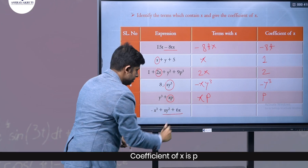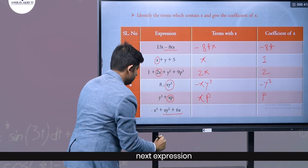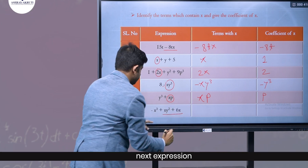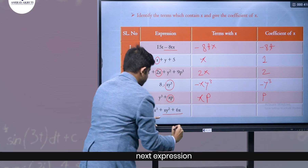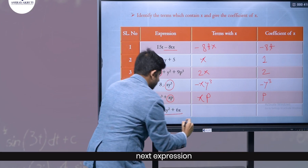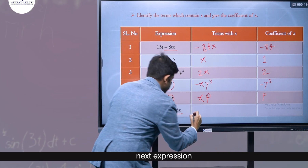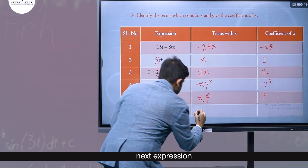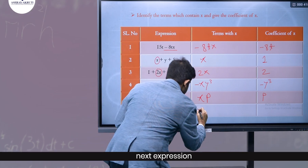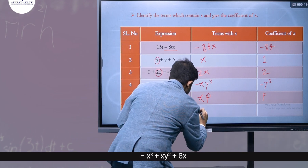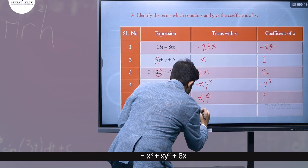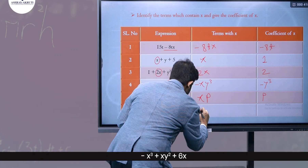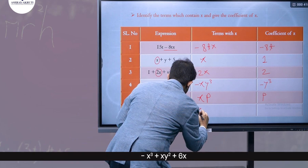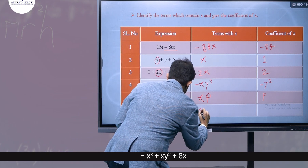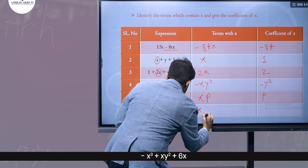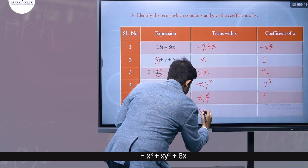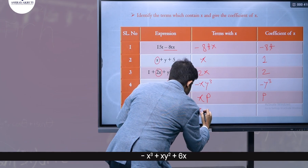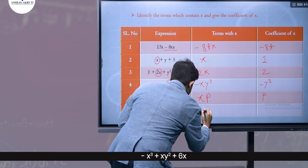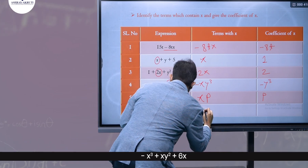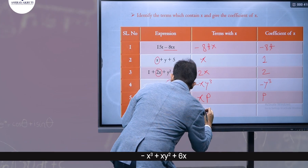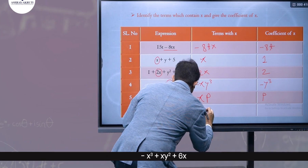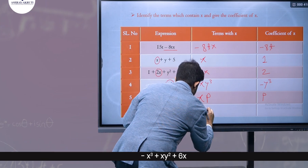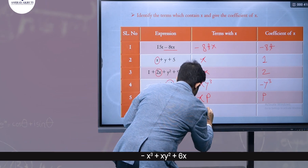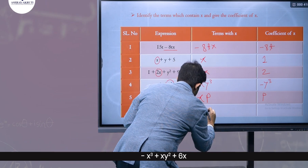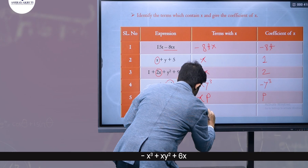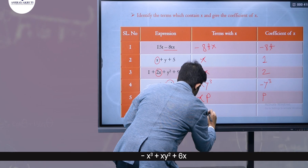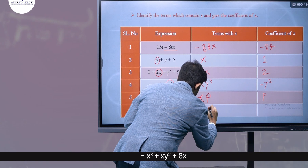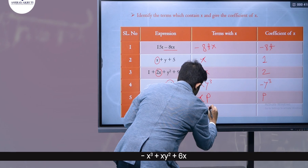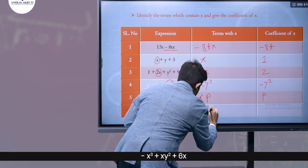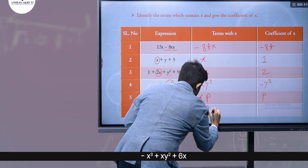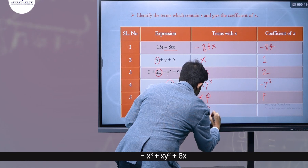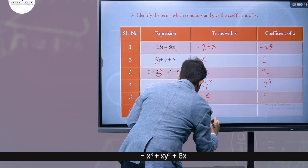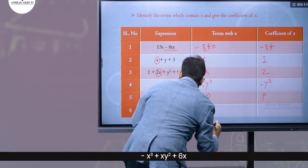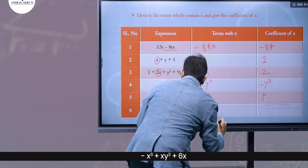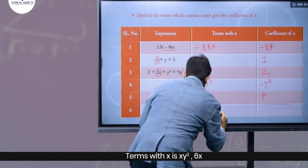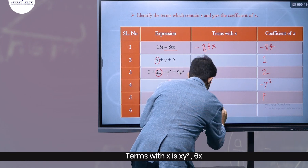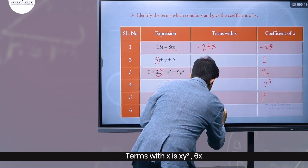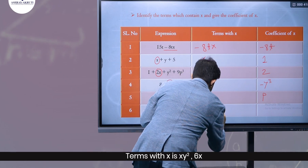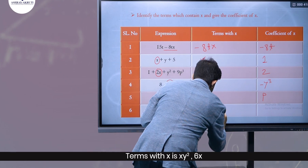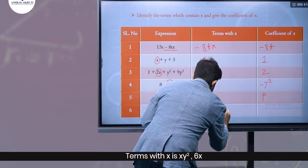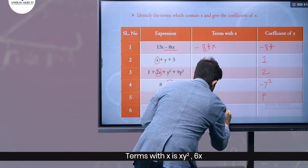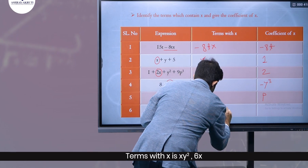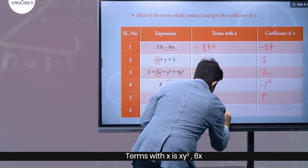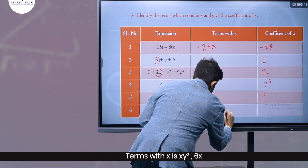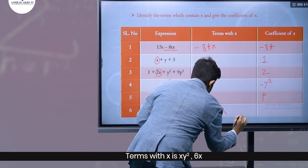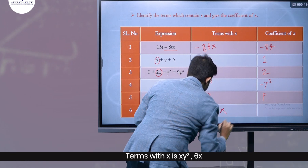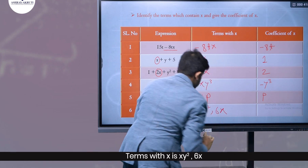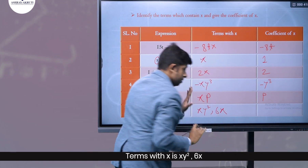Next expression, minus x cube plus xy square plus 6x. Terms with x is xy